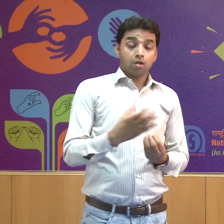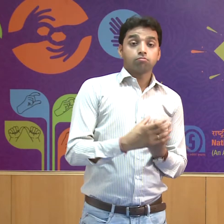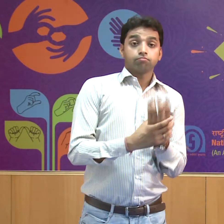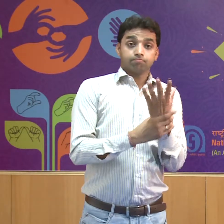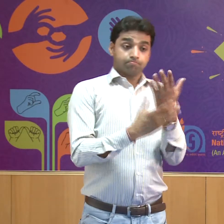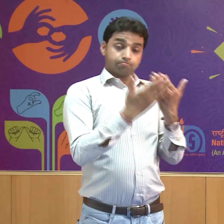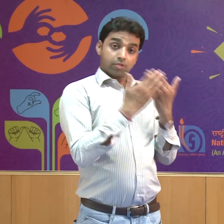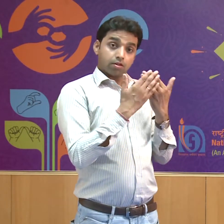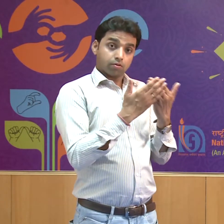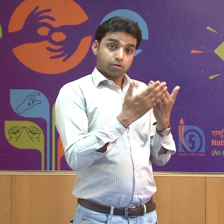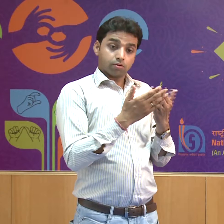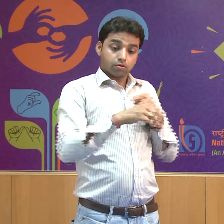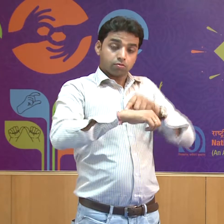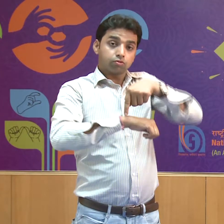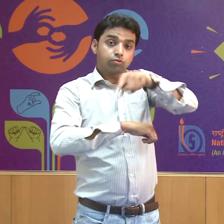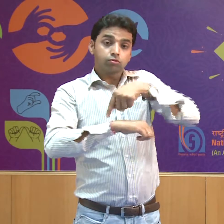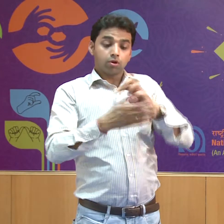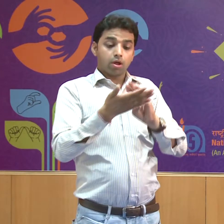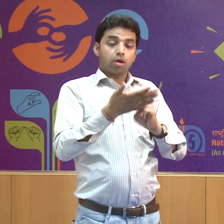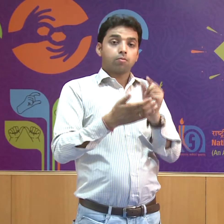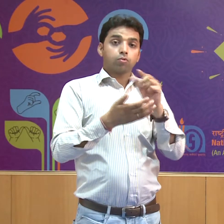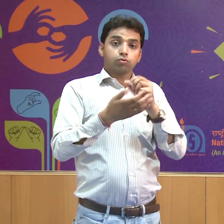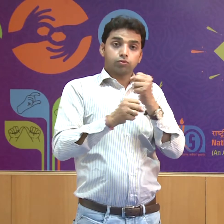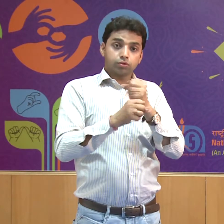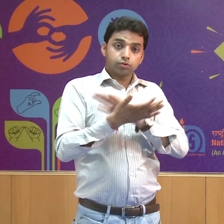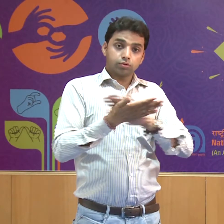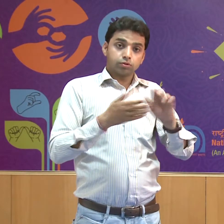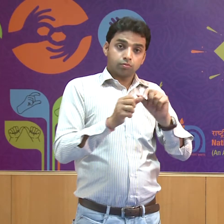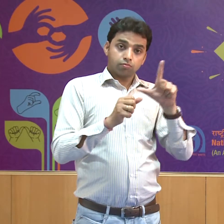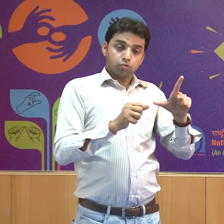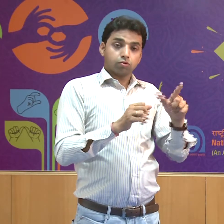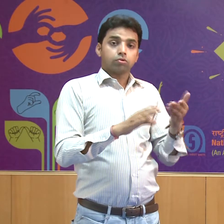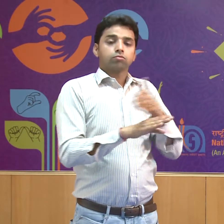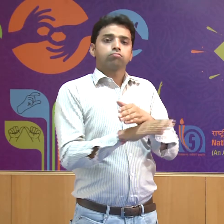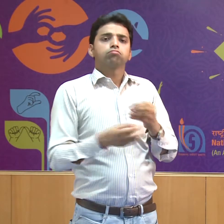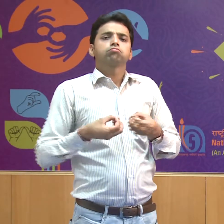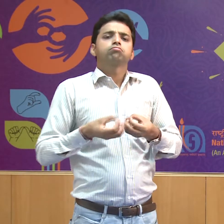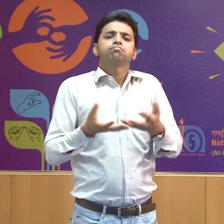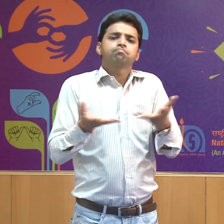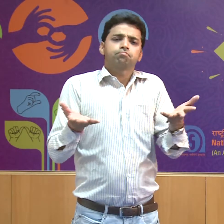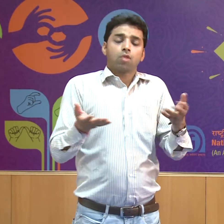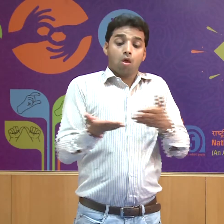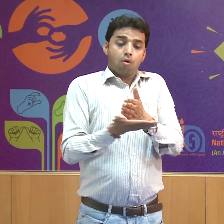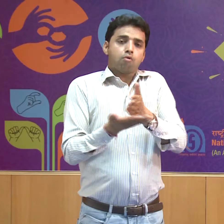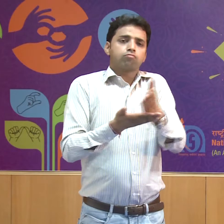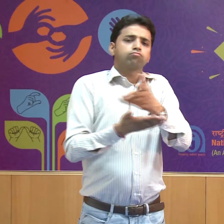Growth of education during the rule of Mughals rulers and their contribution in the field of